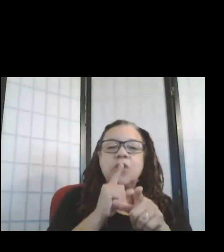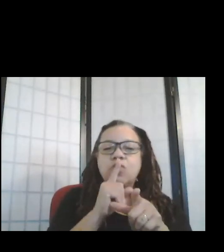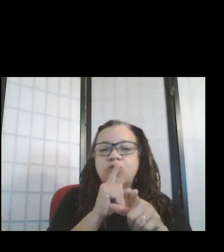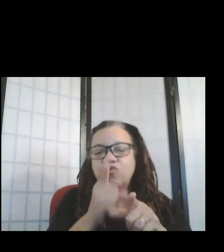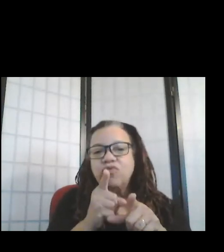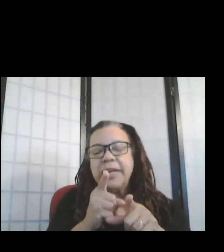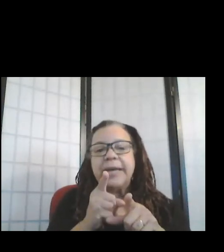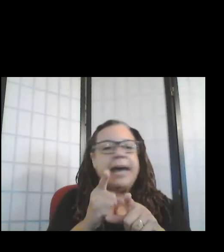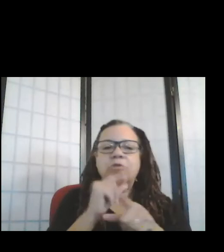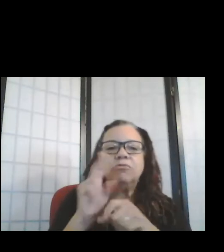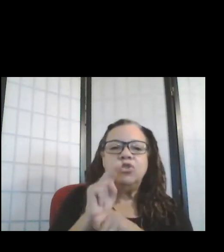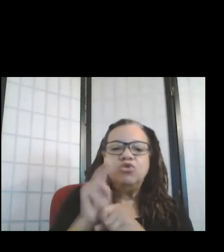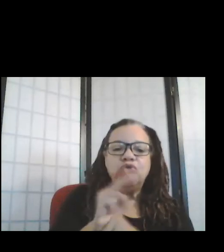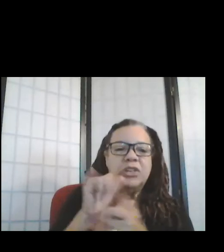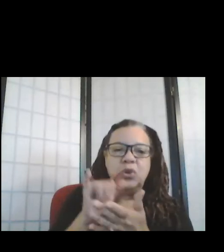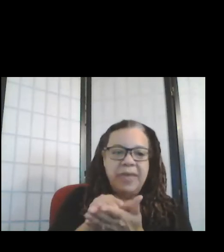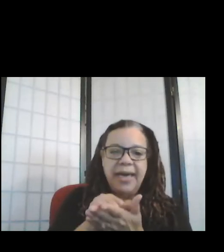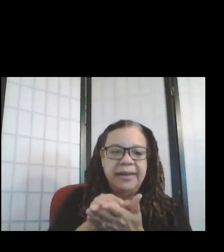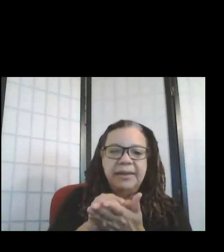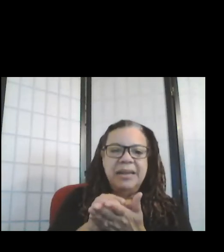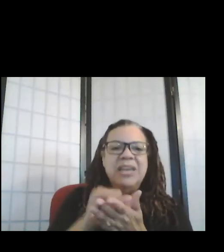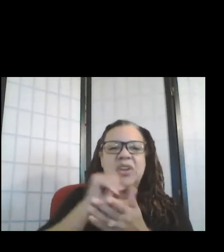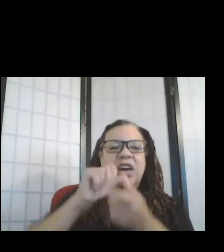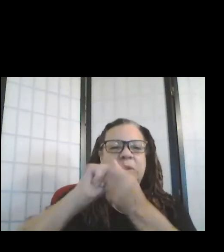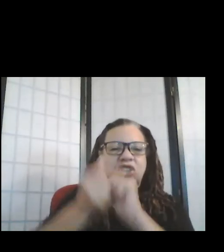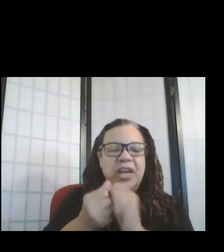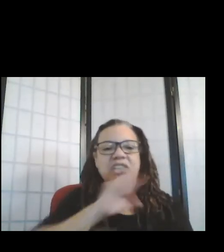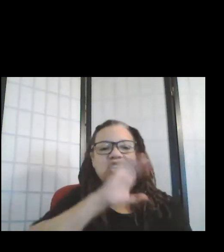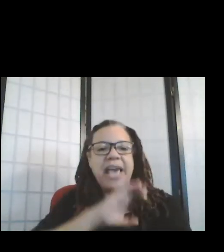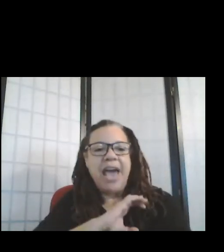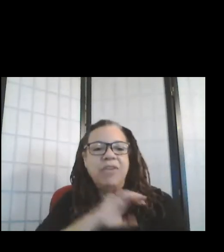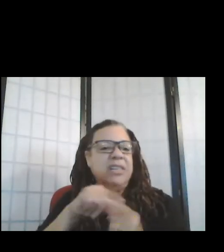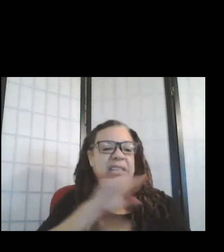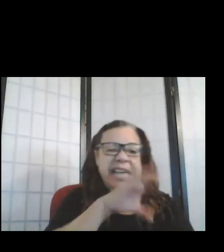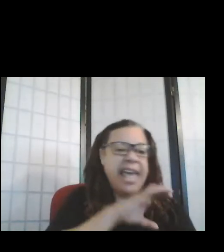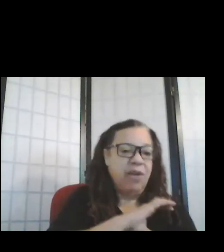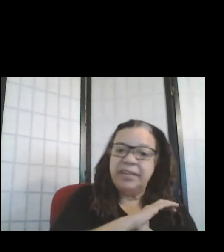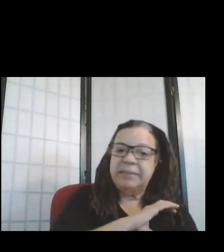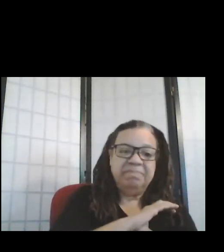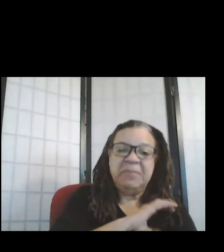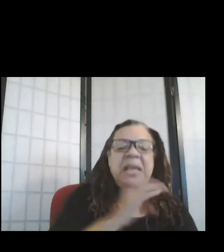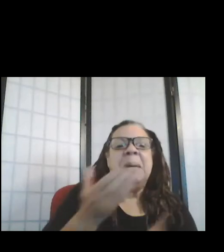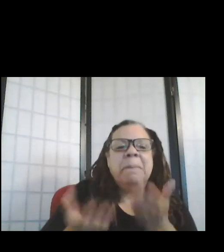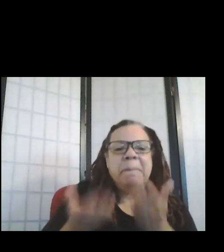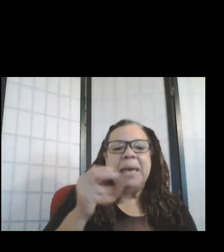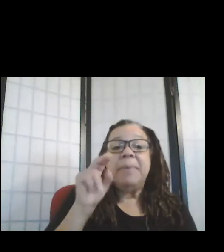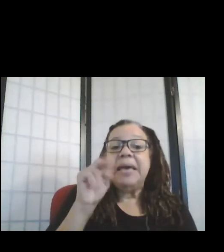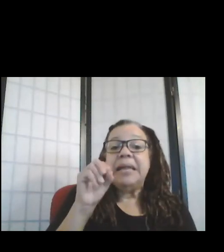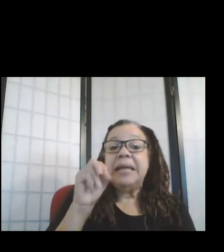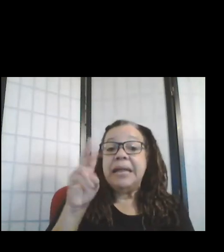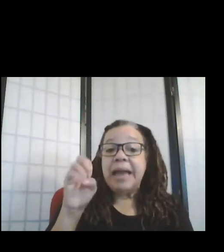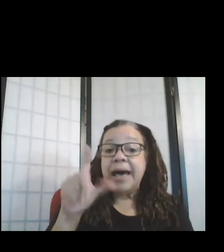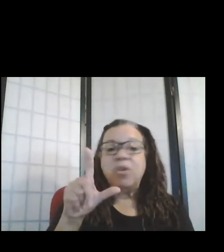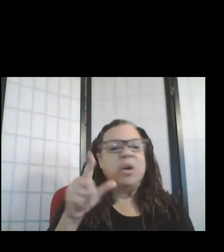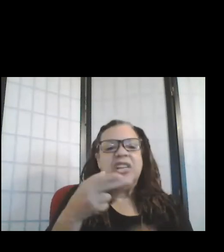in a story, you're not going to head hop around character to character. That's something that maybe can be done in a novel more easily, but in a story, you